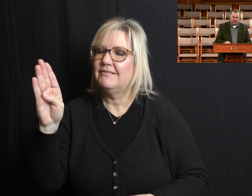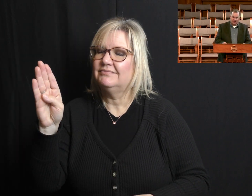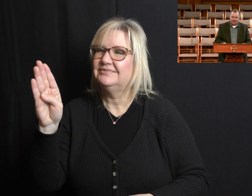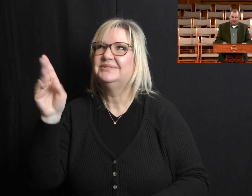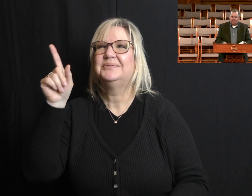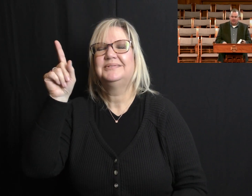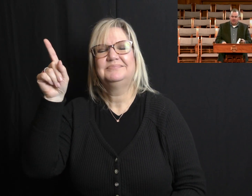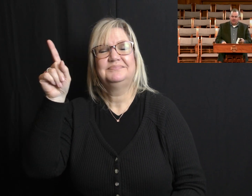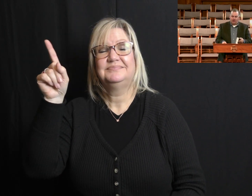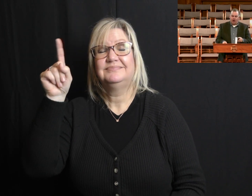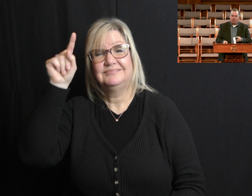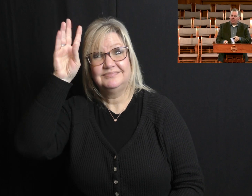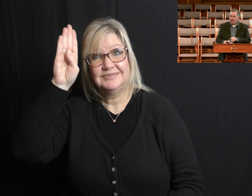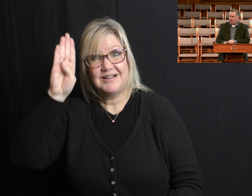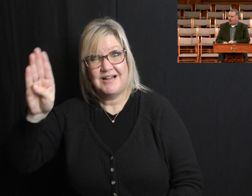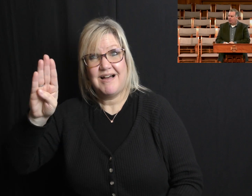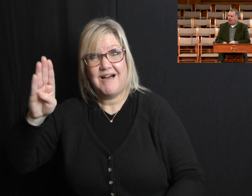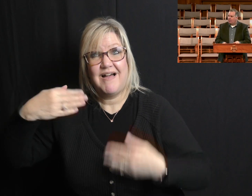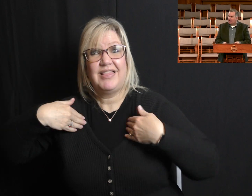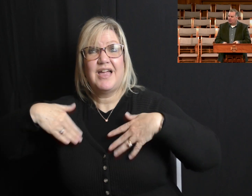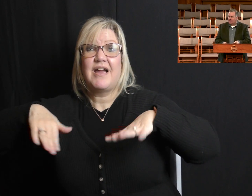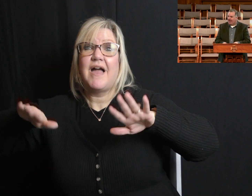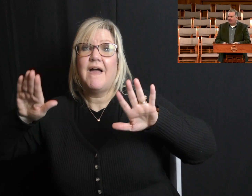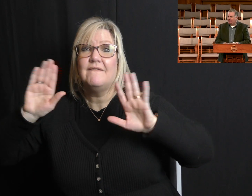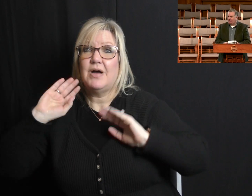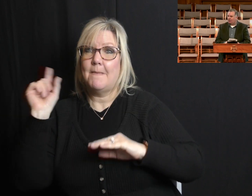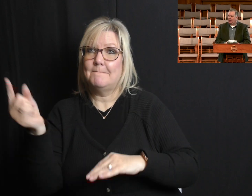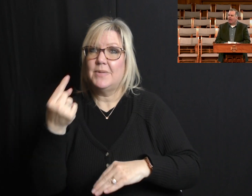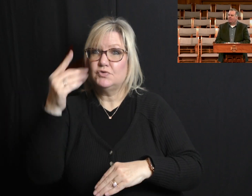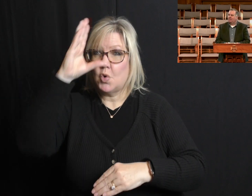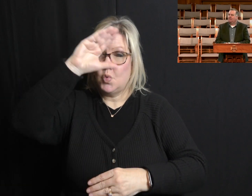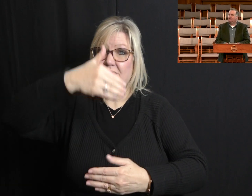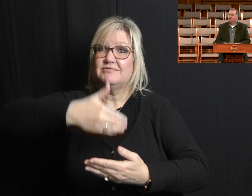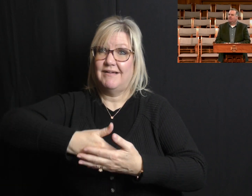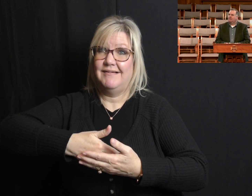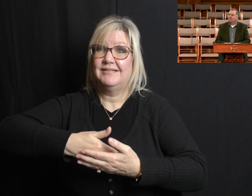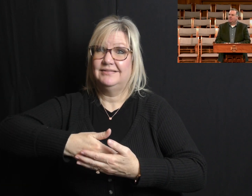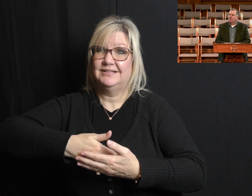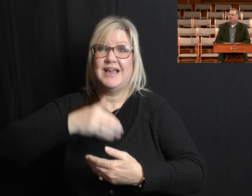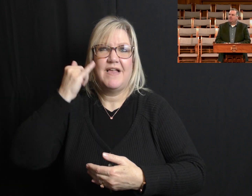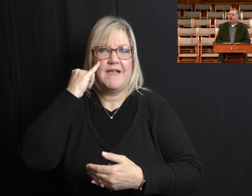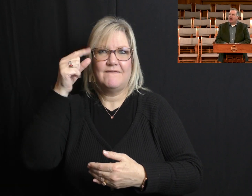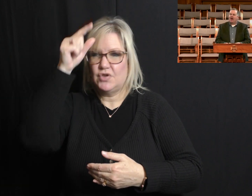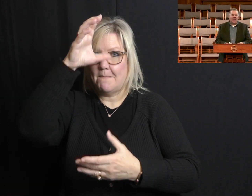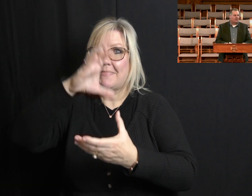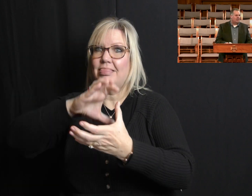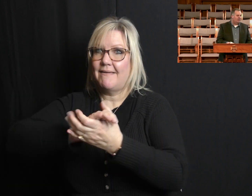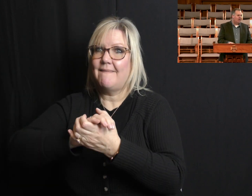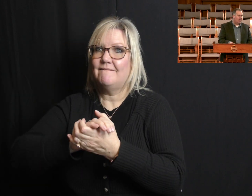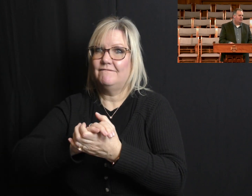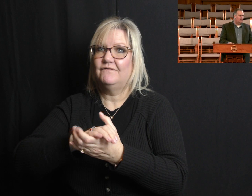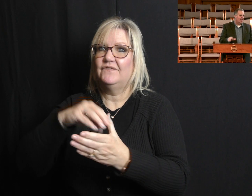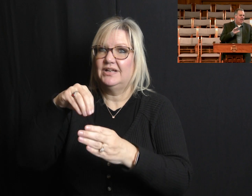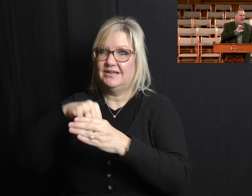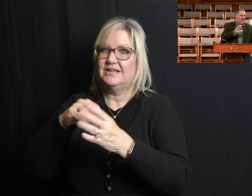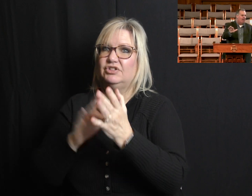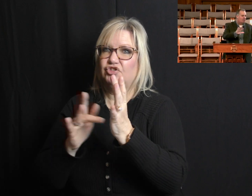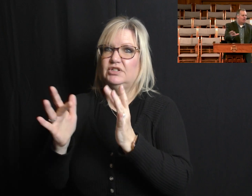only Son, that whoever believes in Him will not perish but have eternal life. God has given